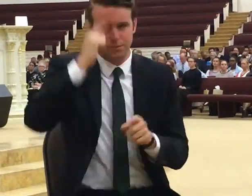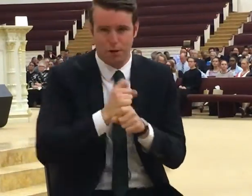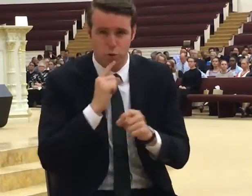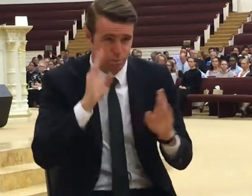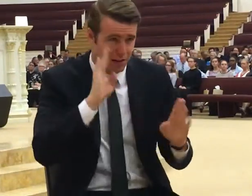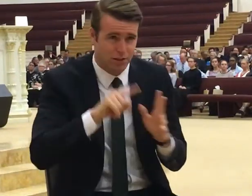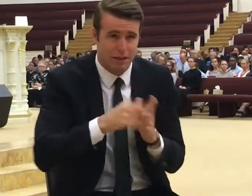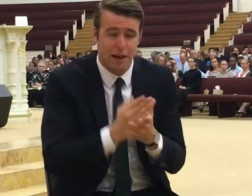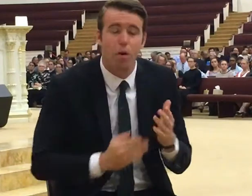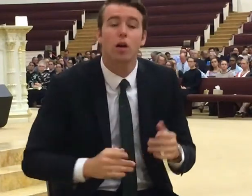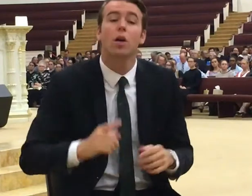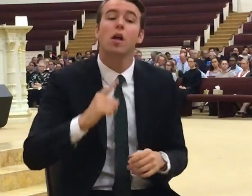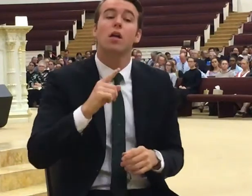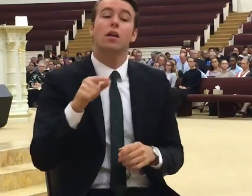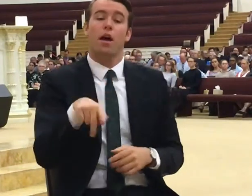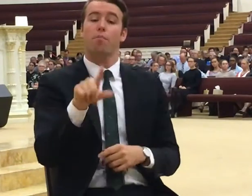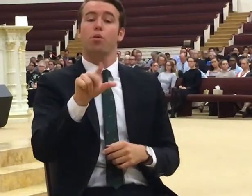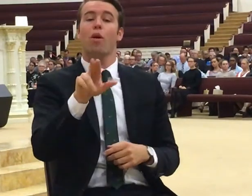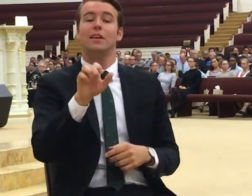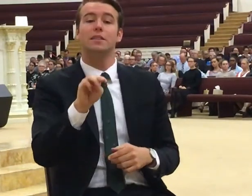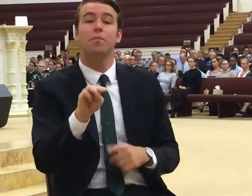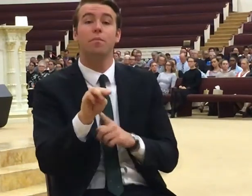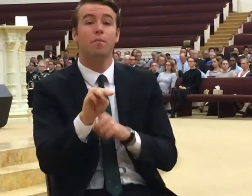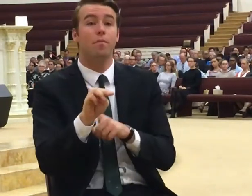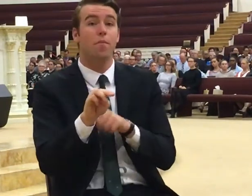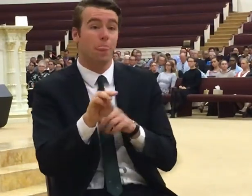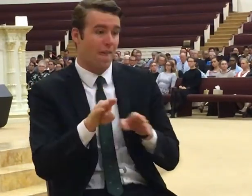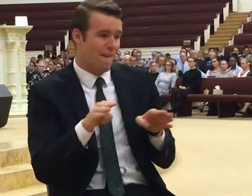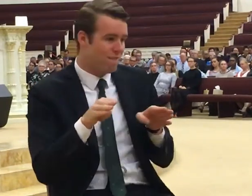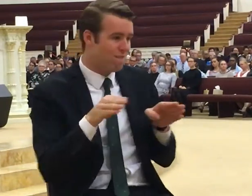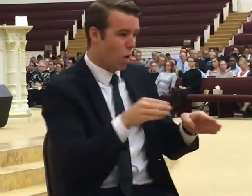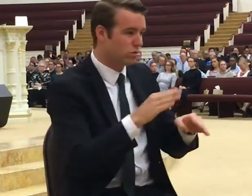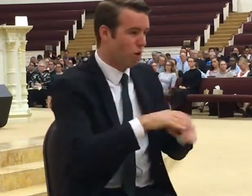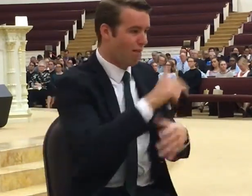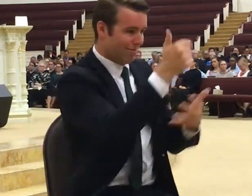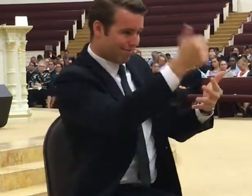ideals and dogmas that are in fact far worse,